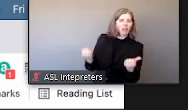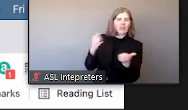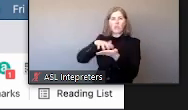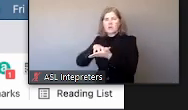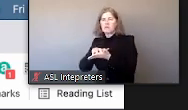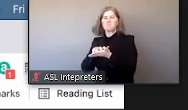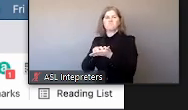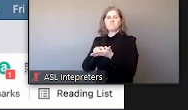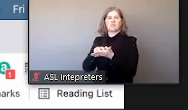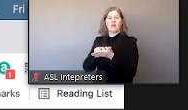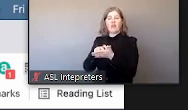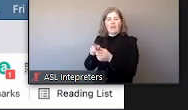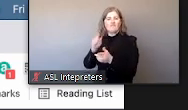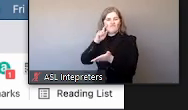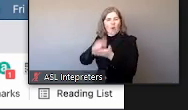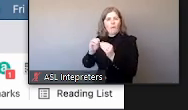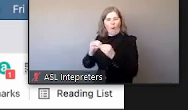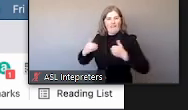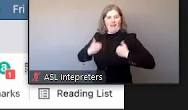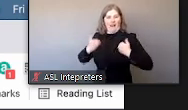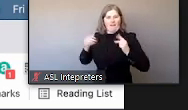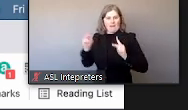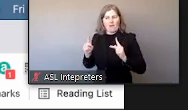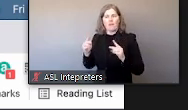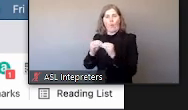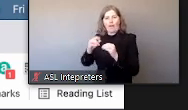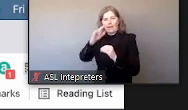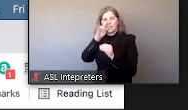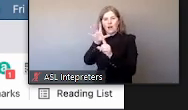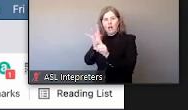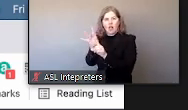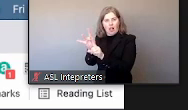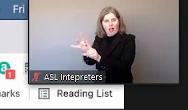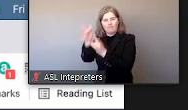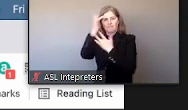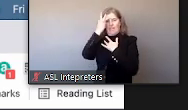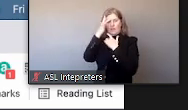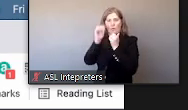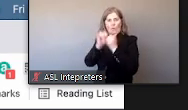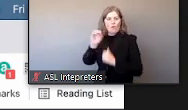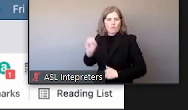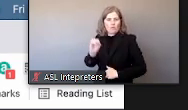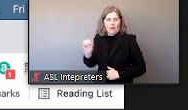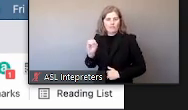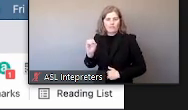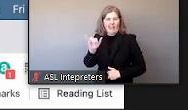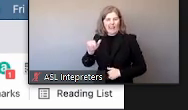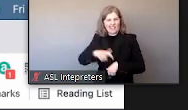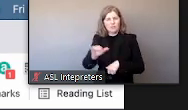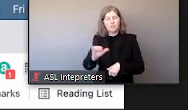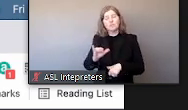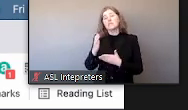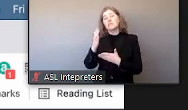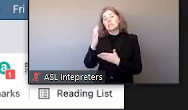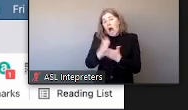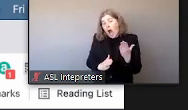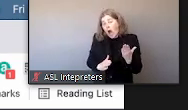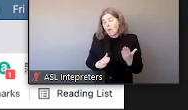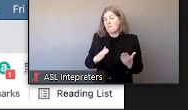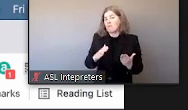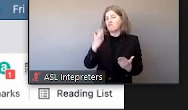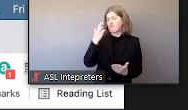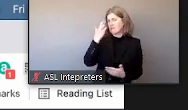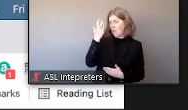younger people, a lot more kids getting Omicron infections this time through. Now, some of that could have been due to